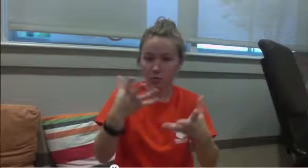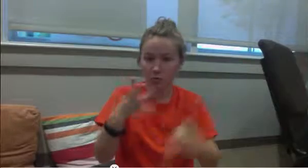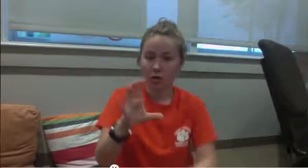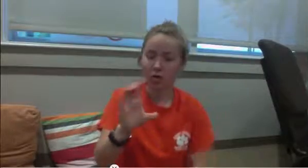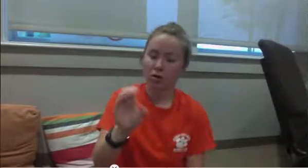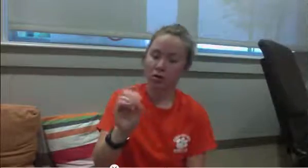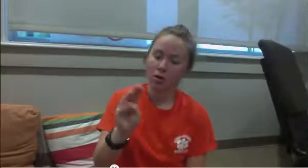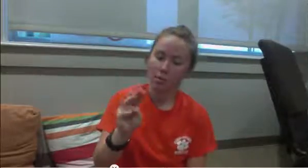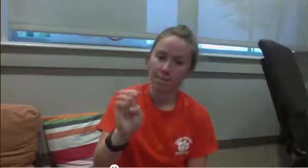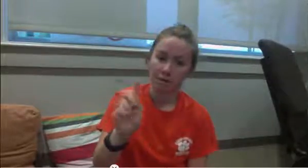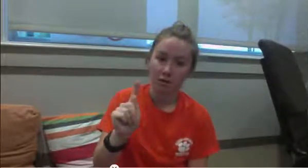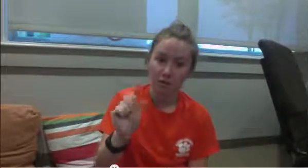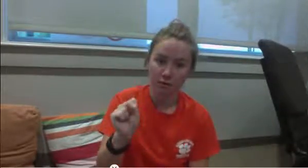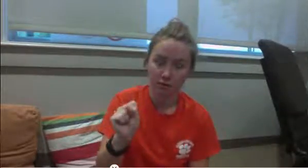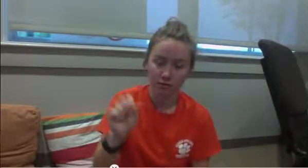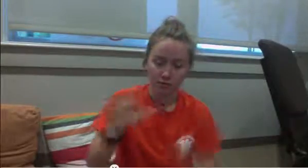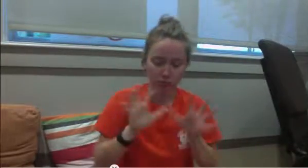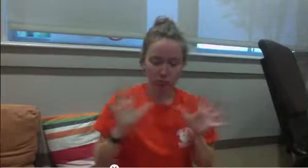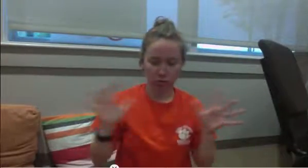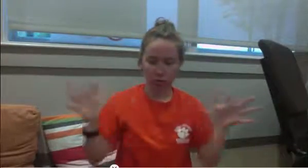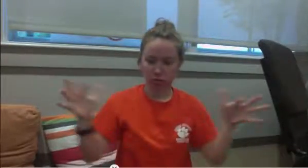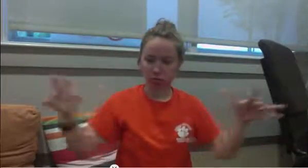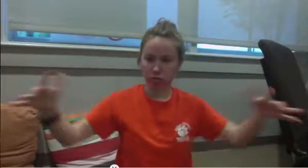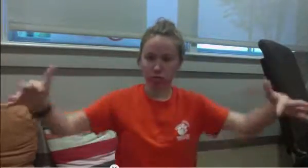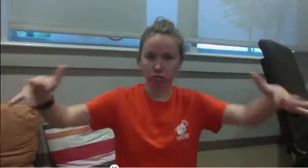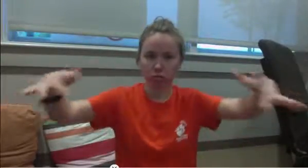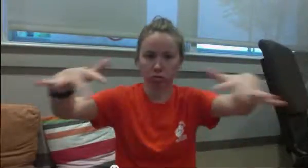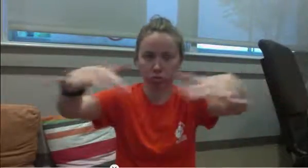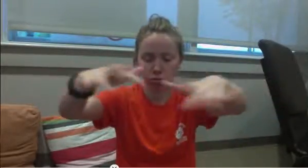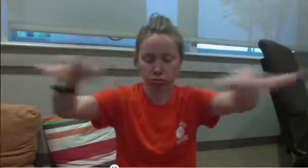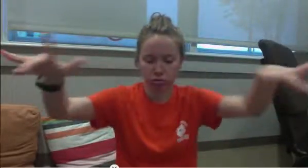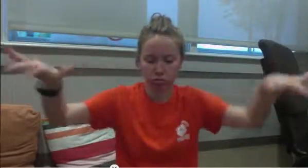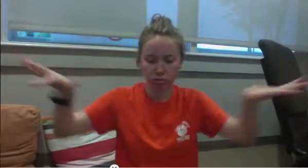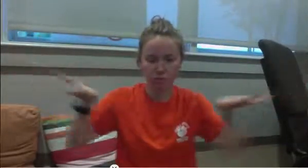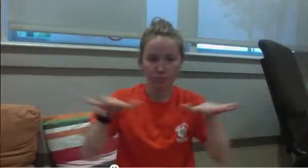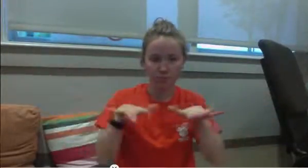So, a planet's made of ice, named Pluto.